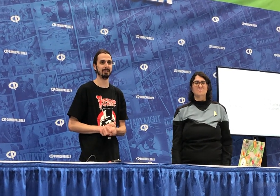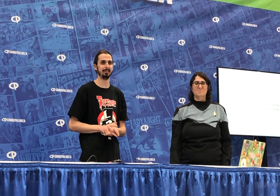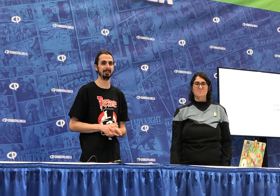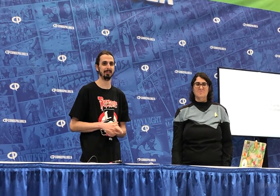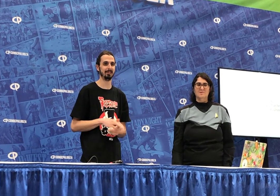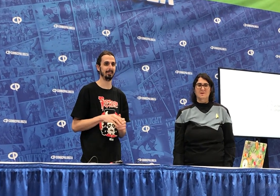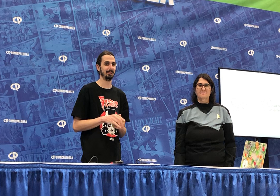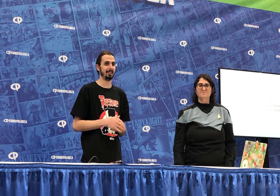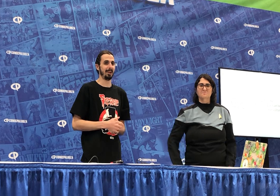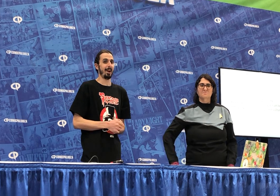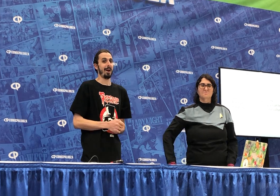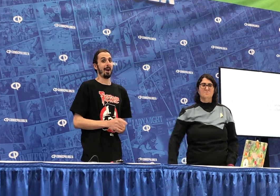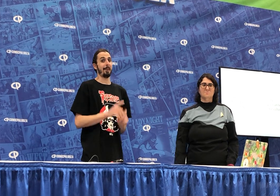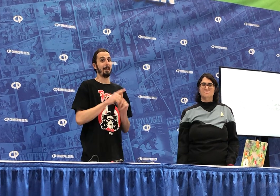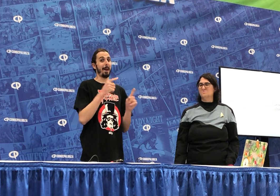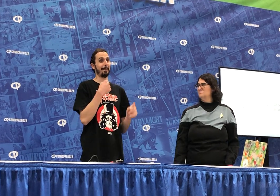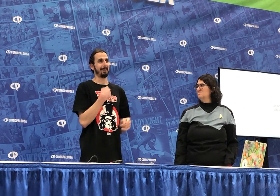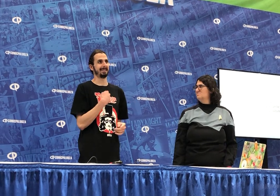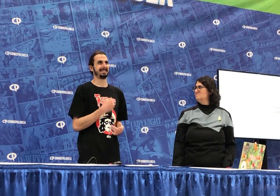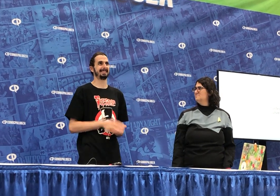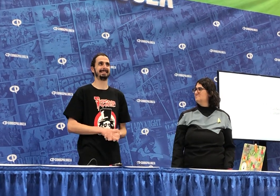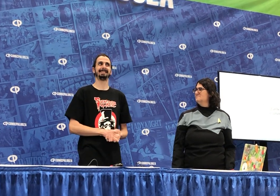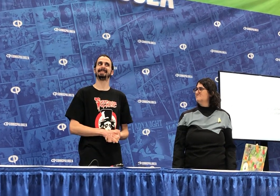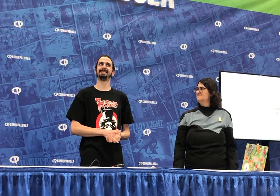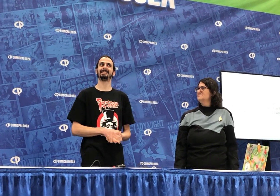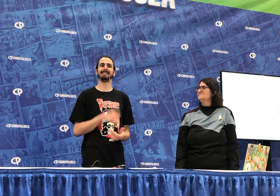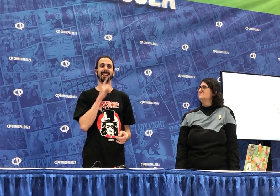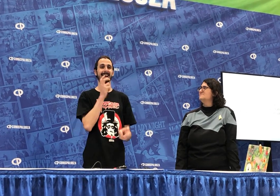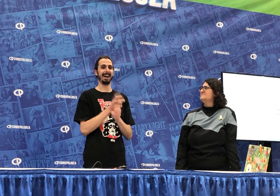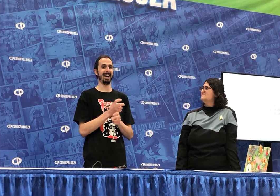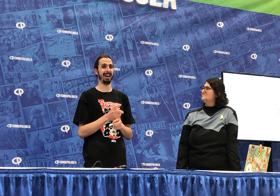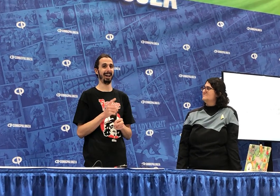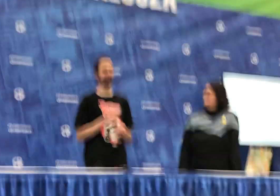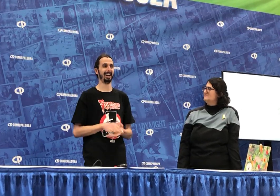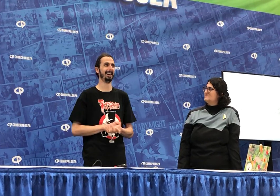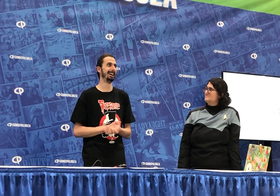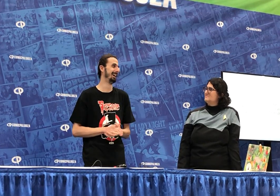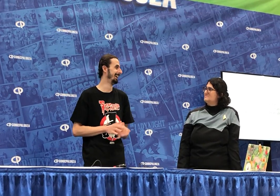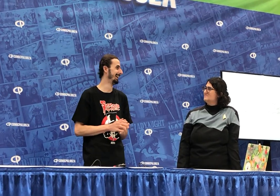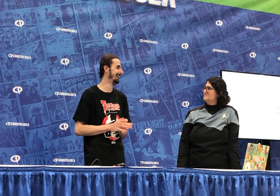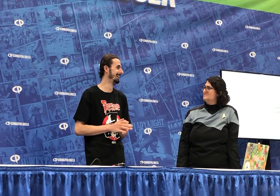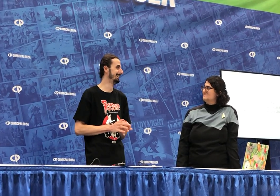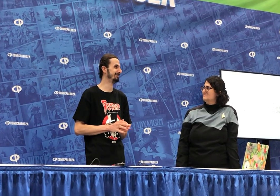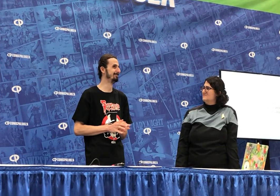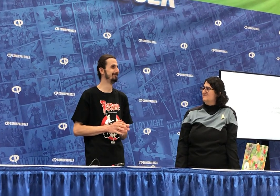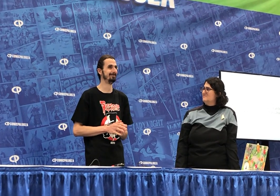things. Yeah. Mark's saying, well, for me, that's hard. Oh, man.